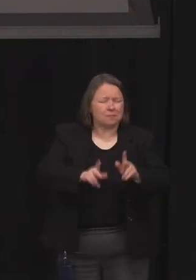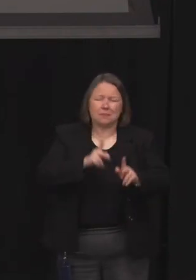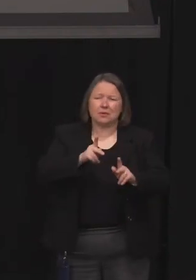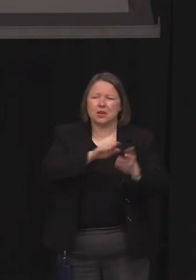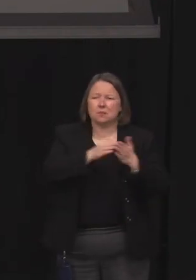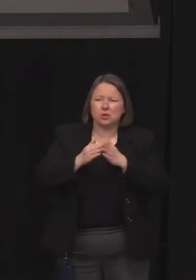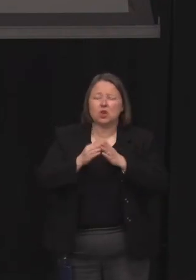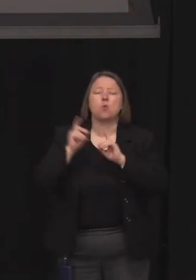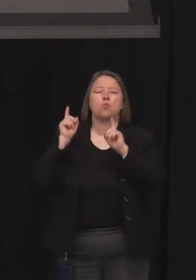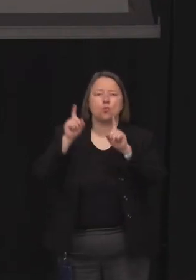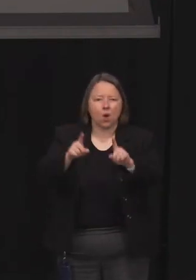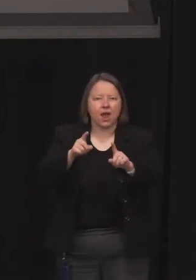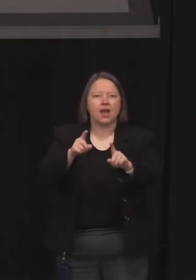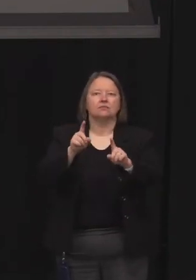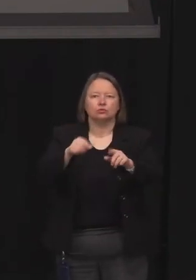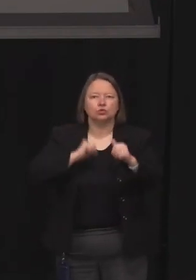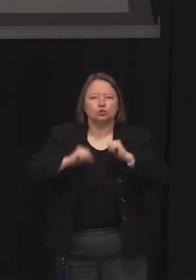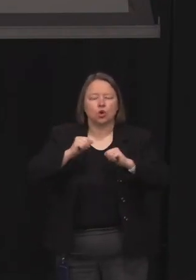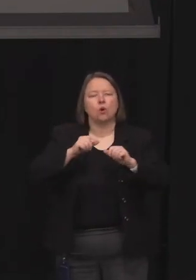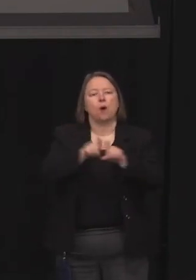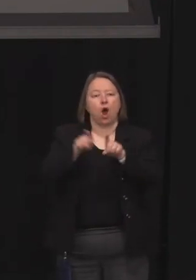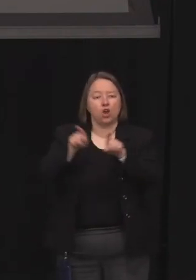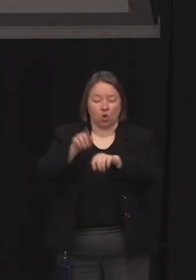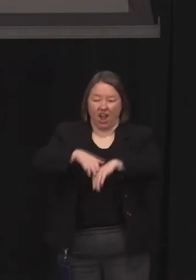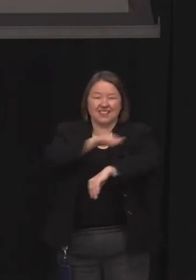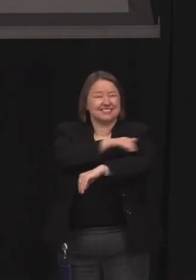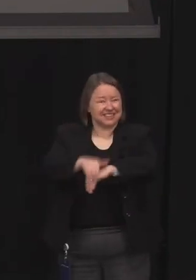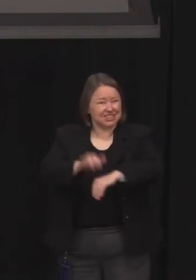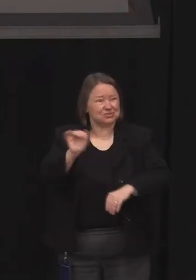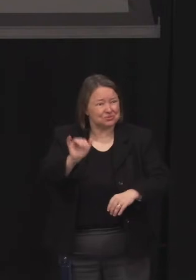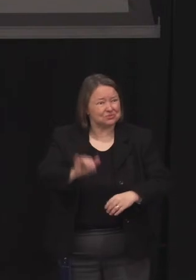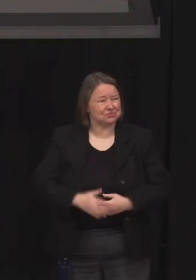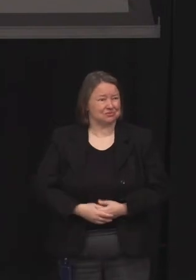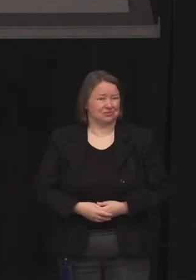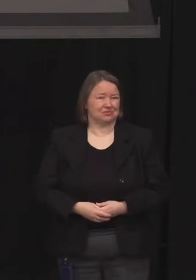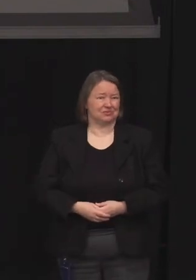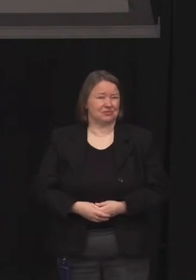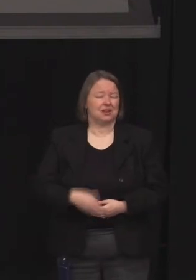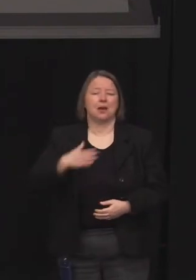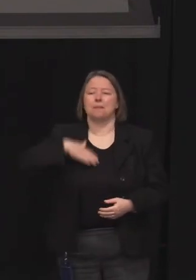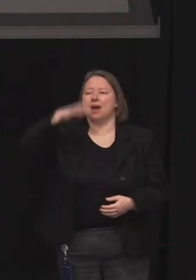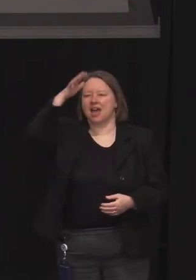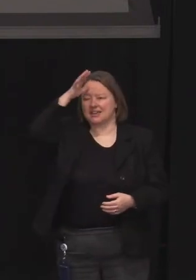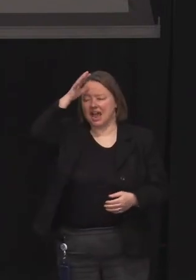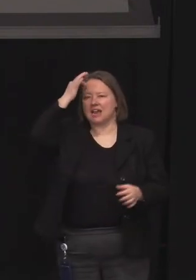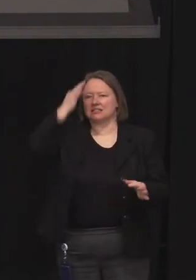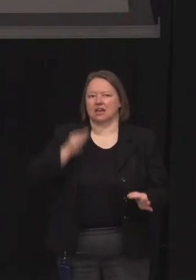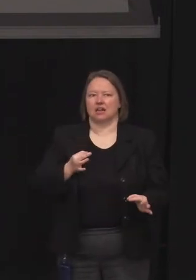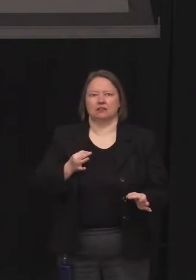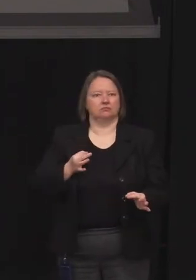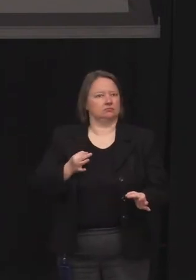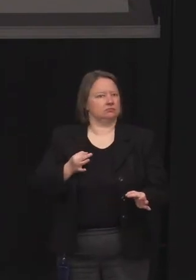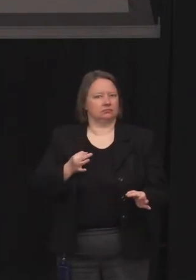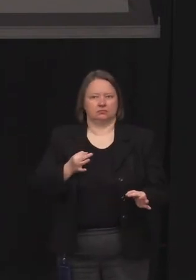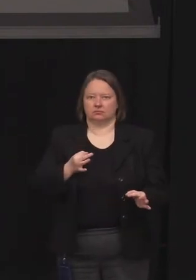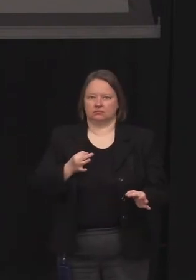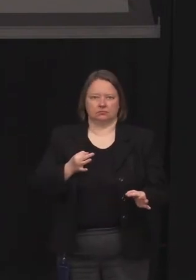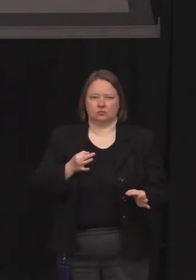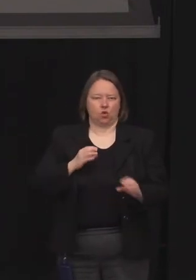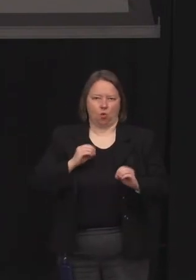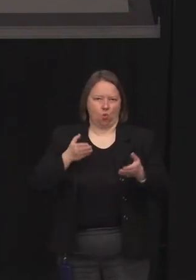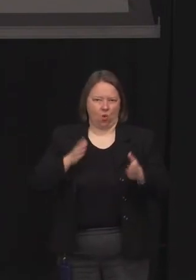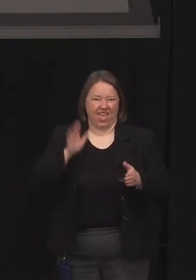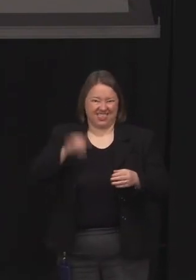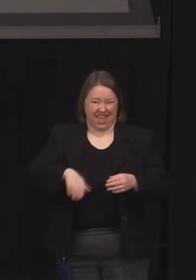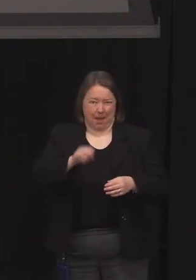only went to the show, but performed in it. My dad immediately decided that there was no way that he was going to allow a